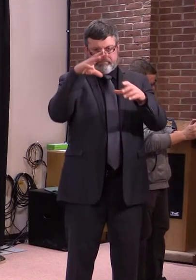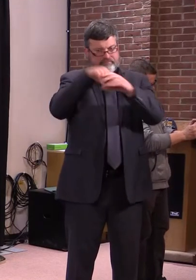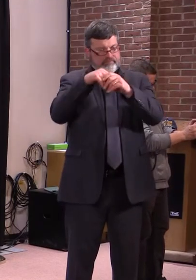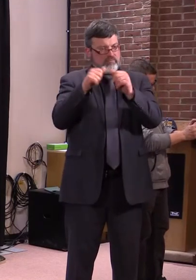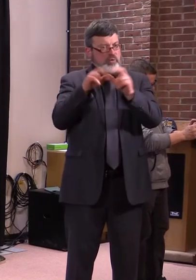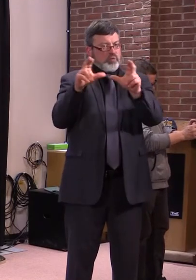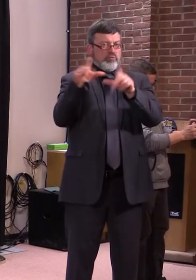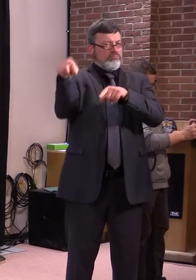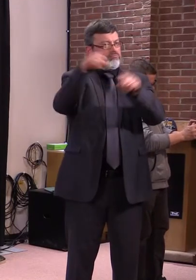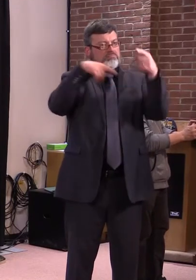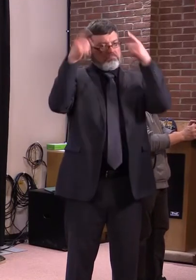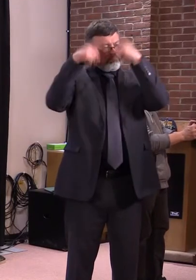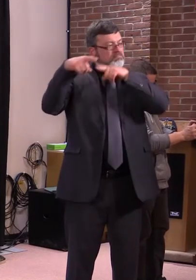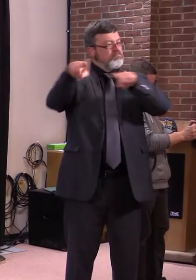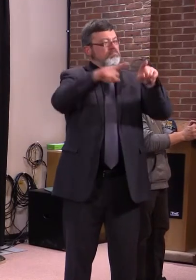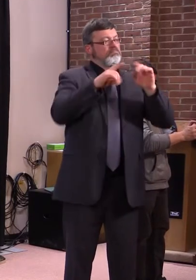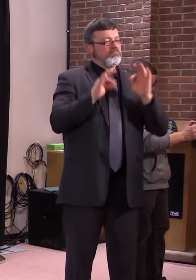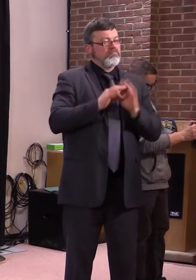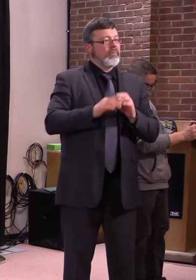Okay, thank you.